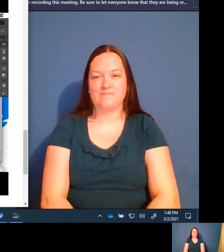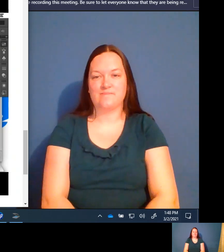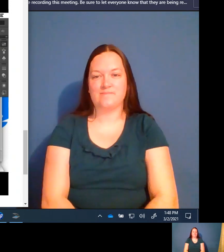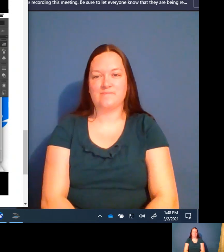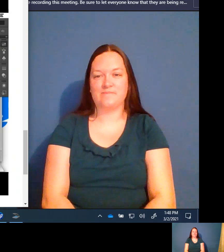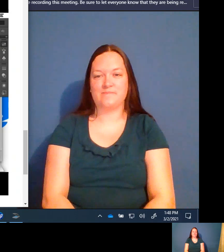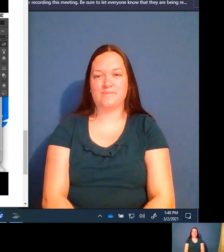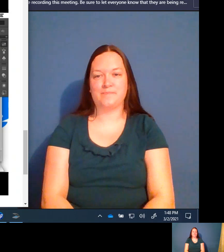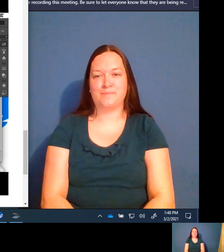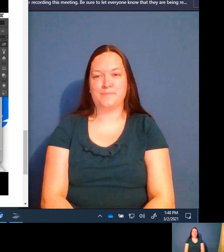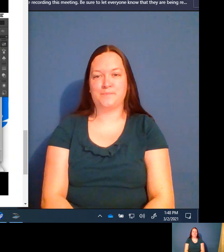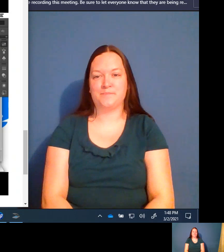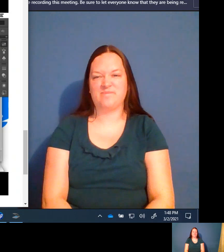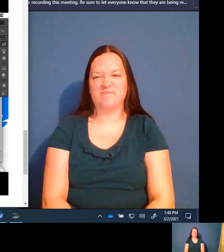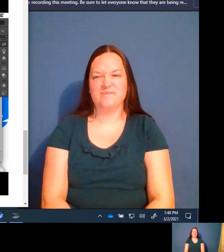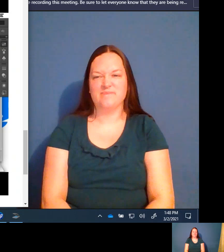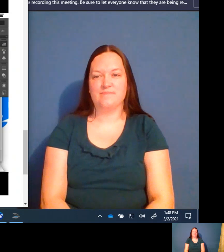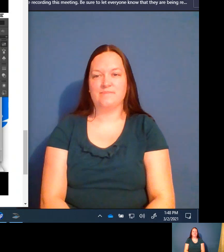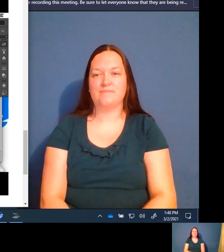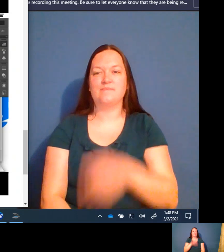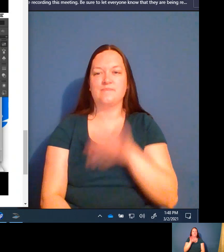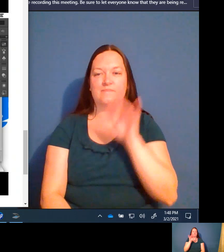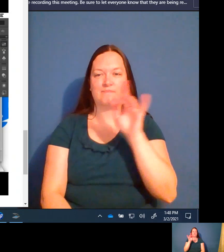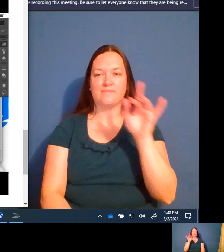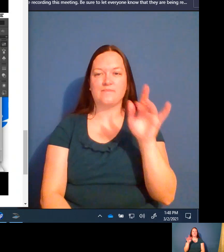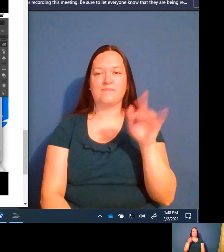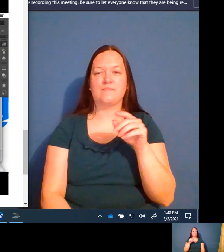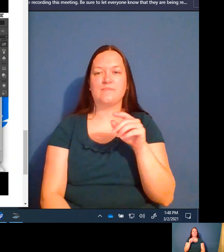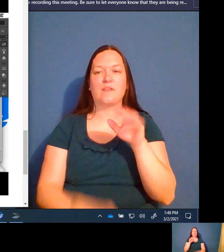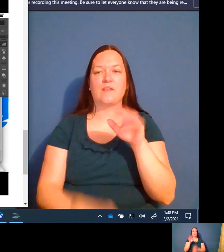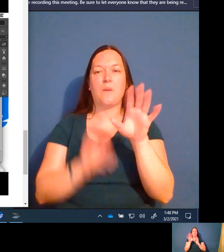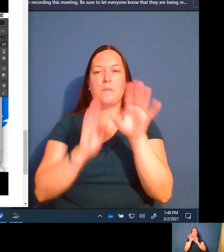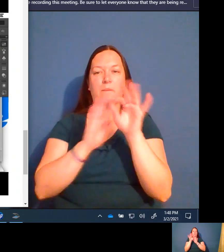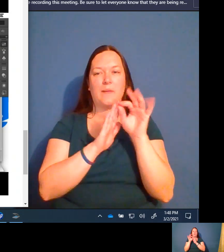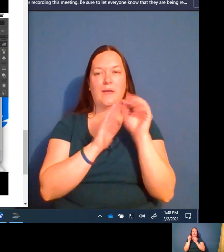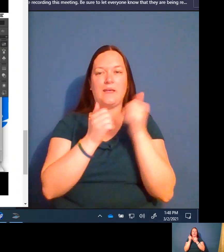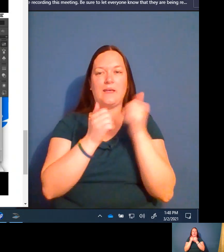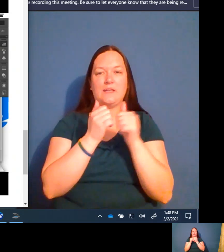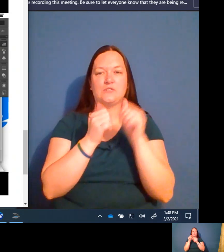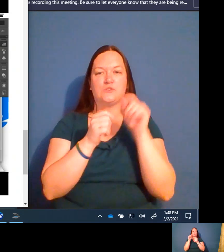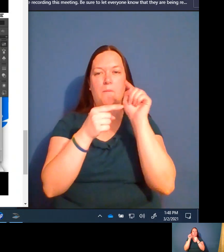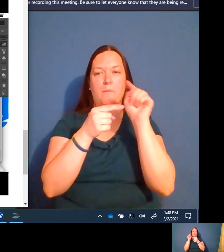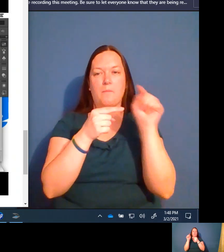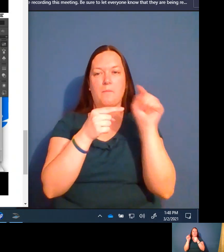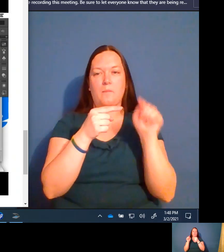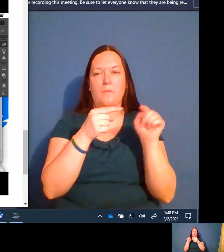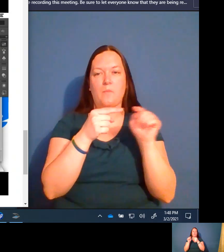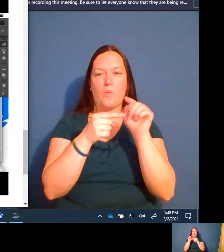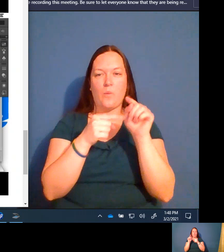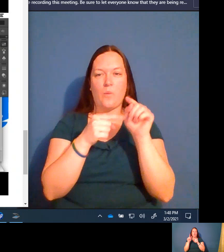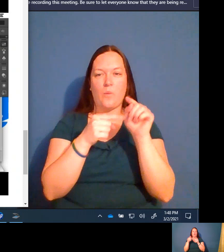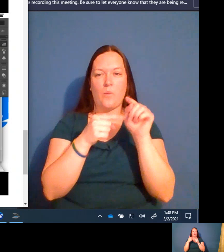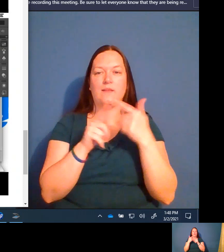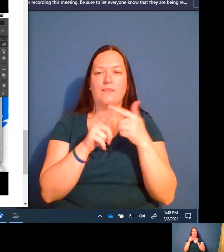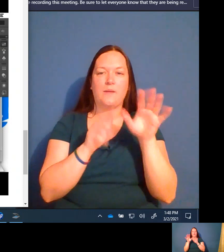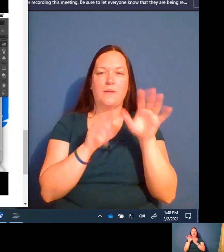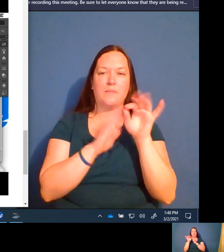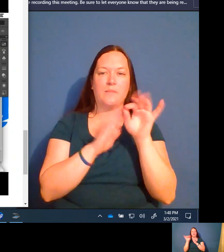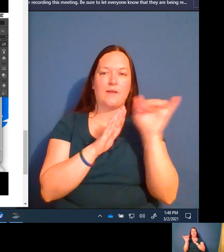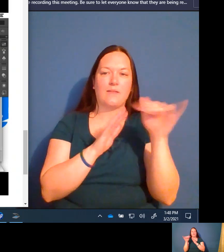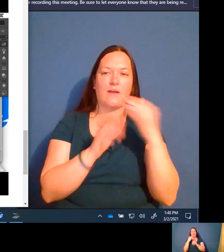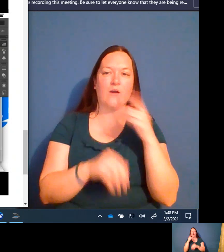A little more mesh. Direct selection tool. Do that whole area down there. And maybe